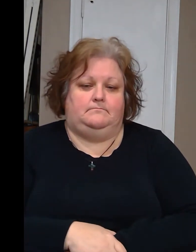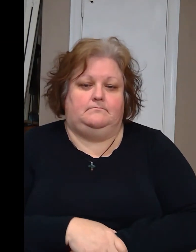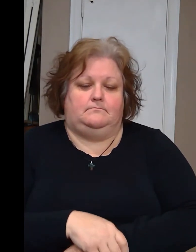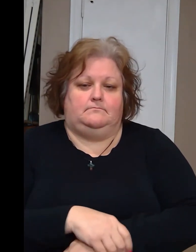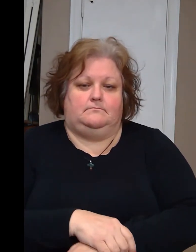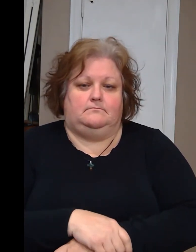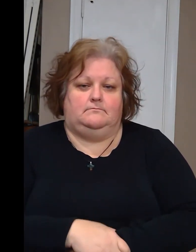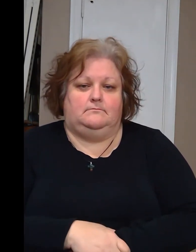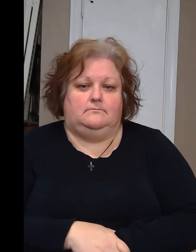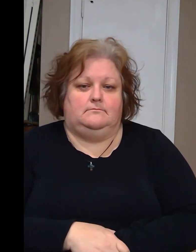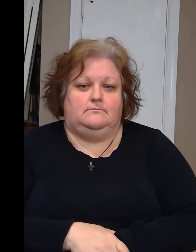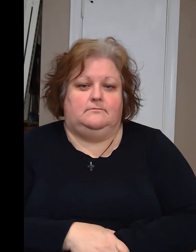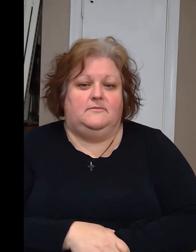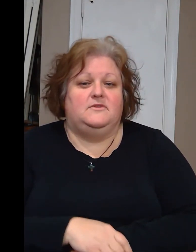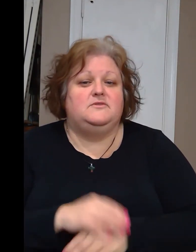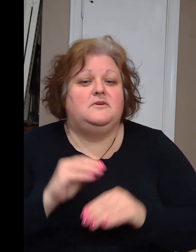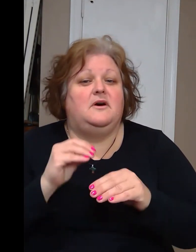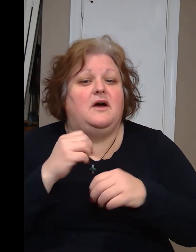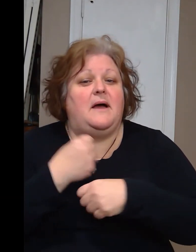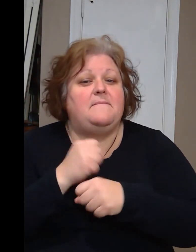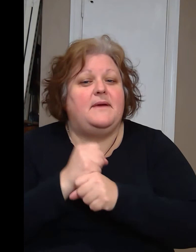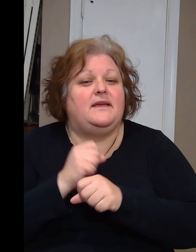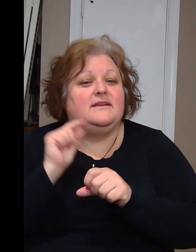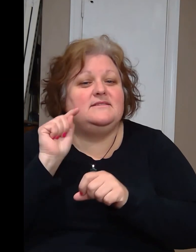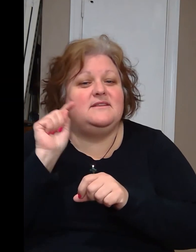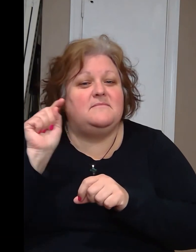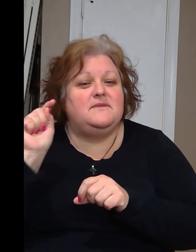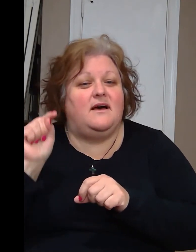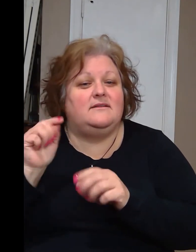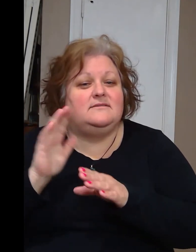I'm making some dots along the edge.